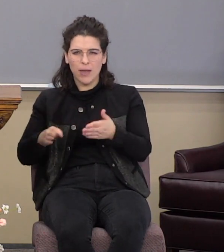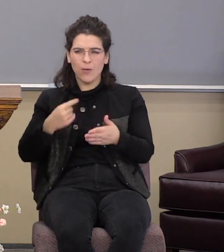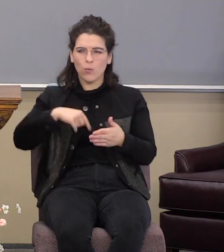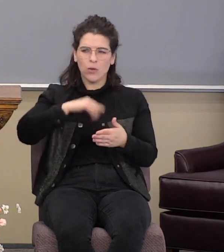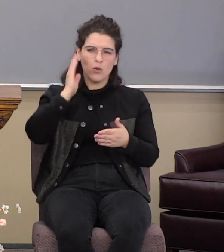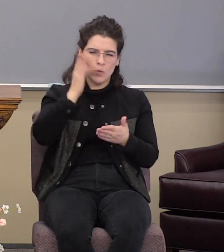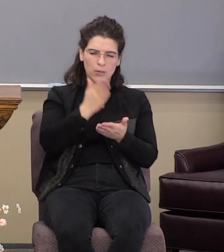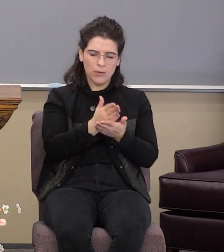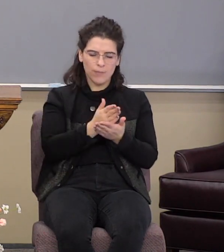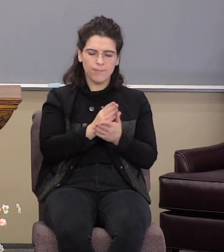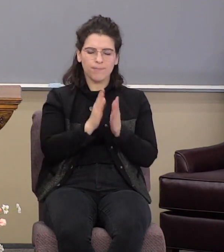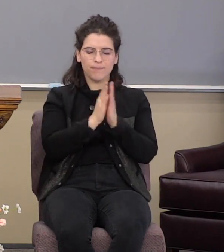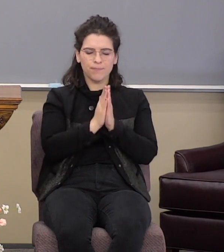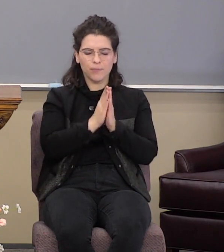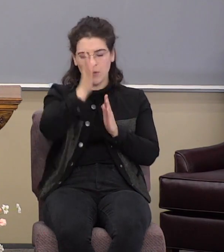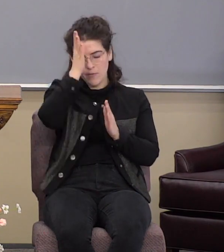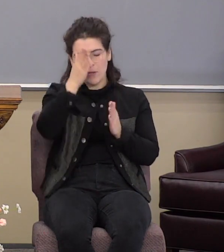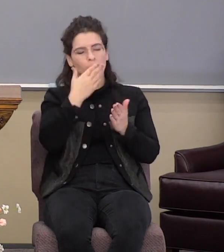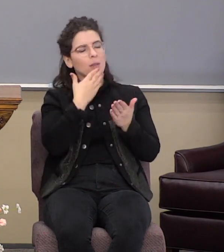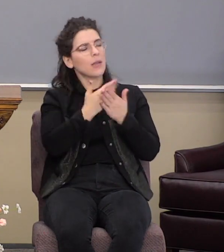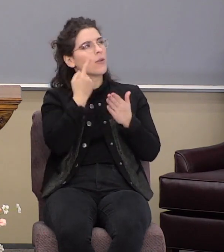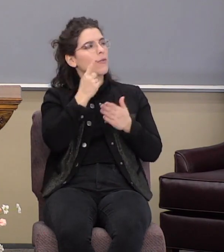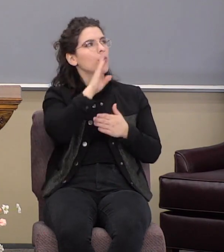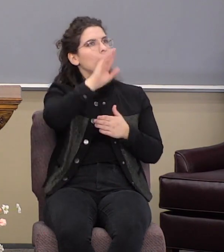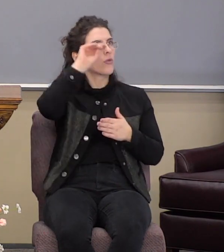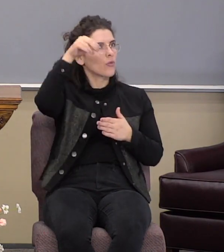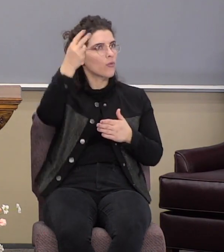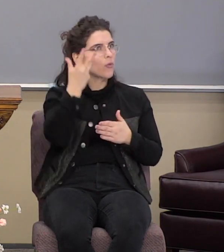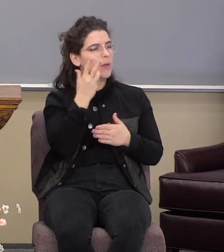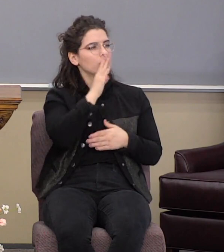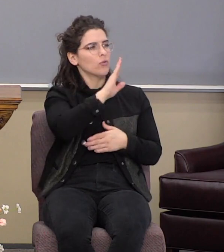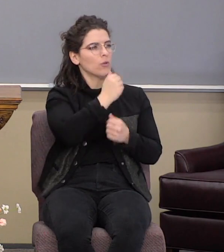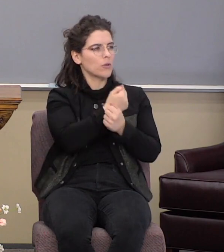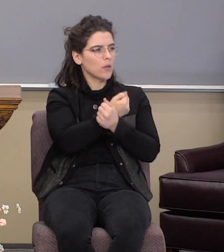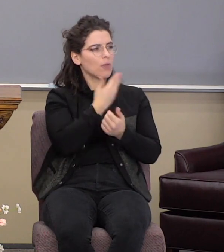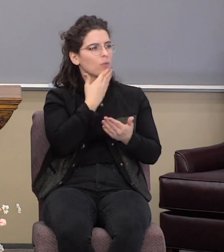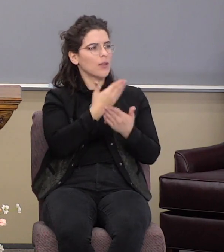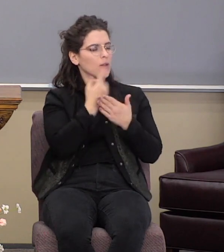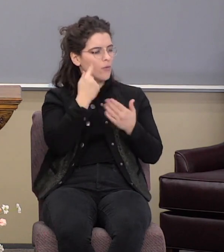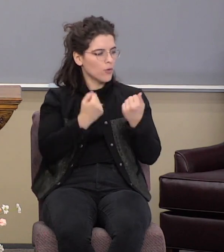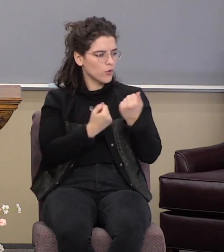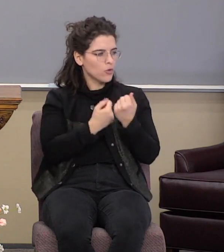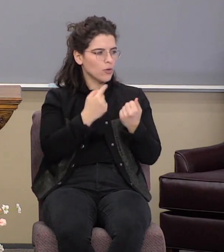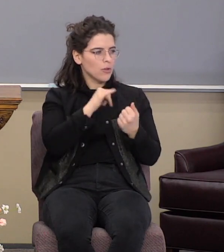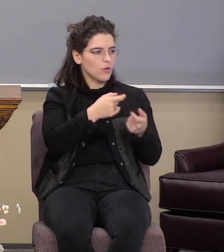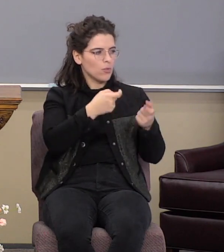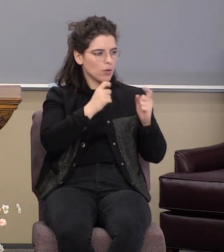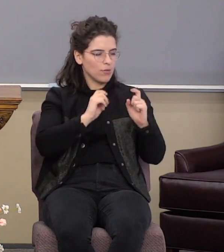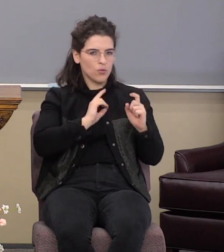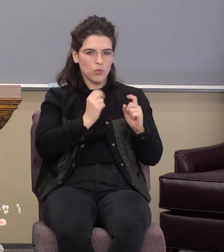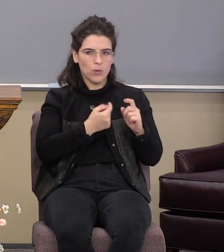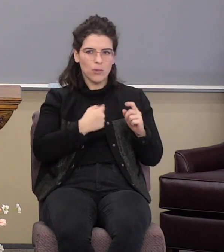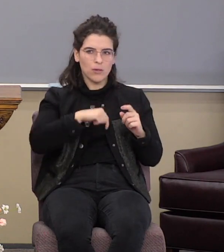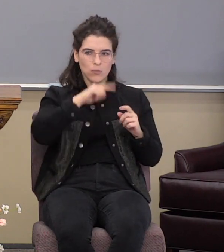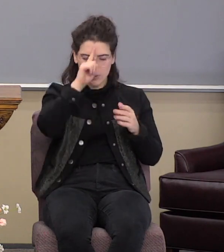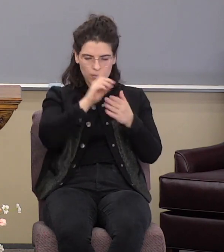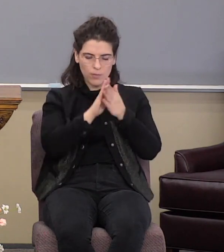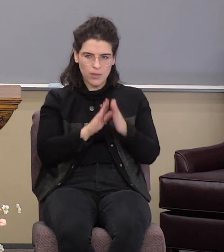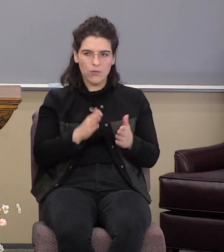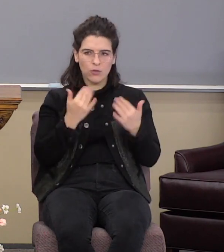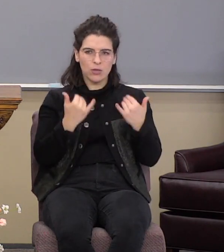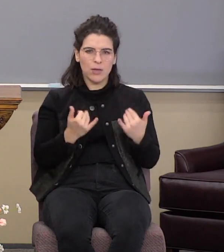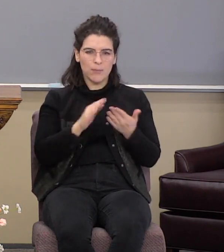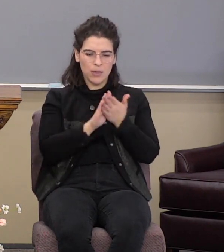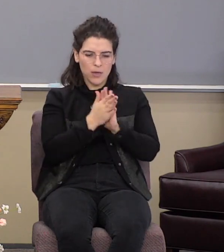for your grace. We do thank you for your love. We thank you for the assurance that you give to us that we, as believers today, become the sons of